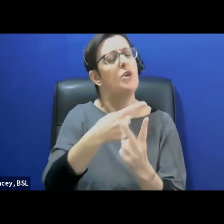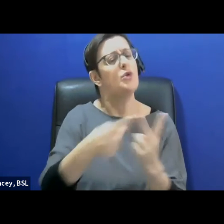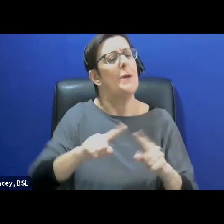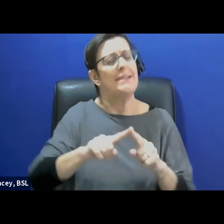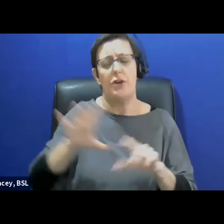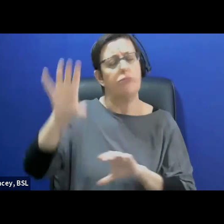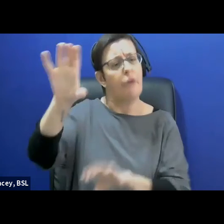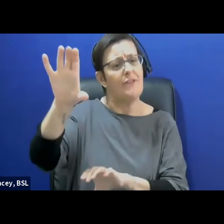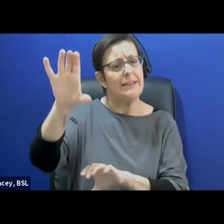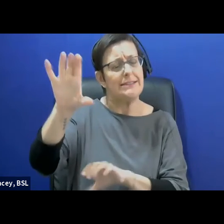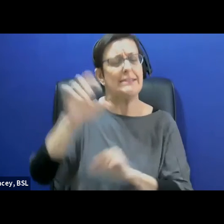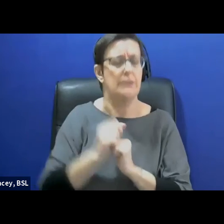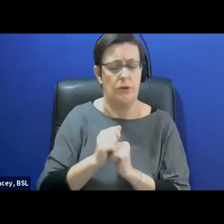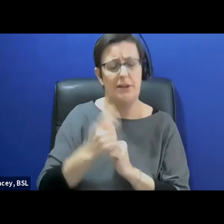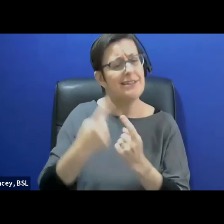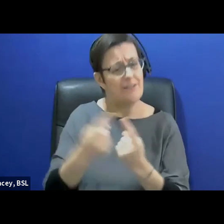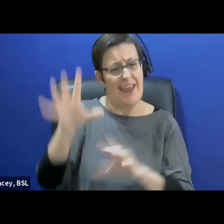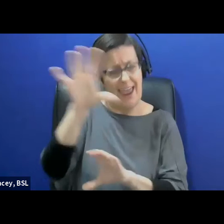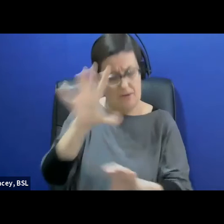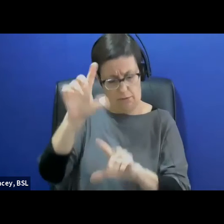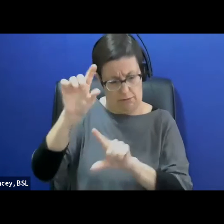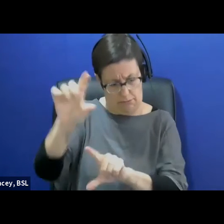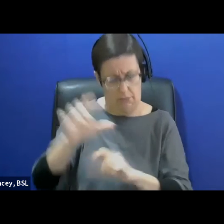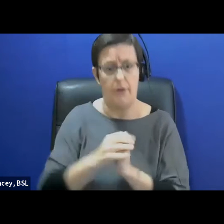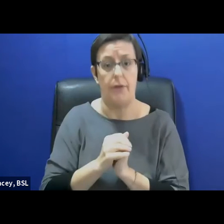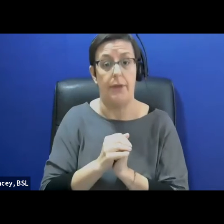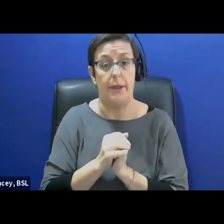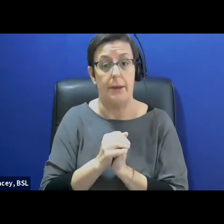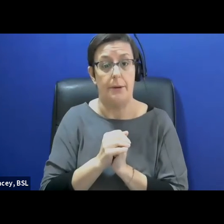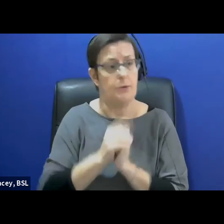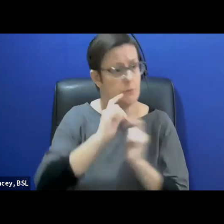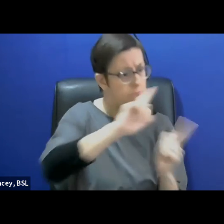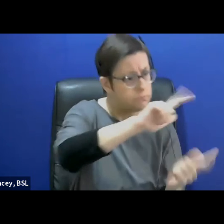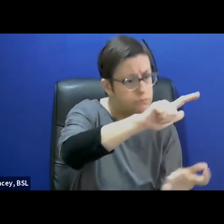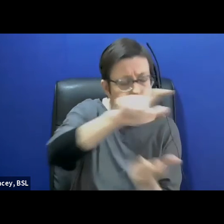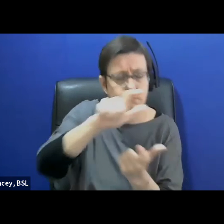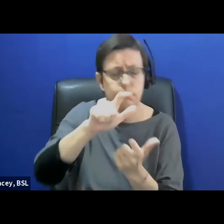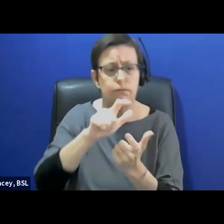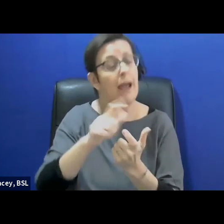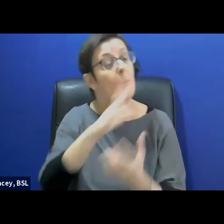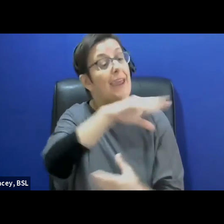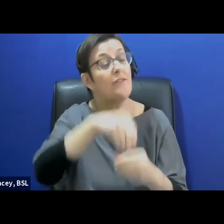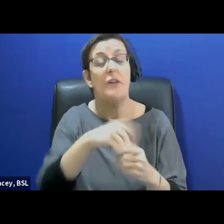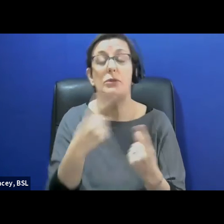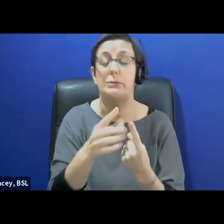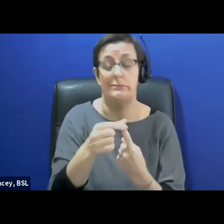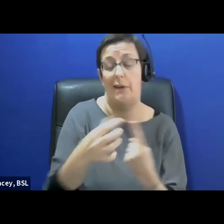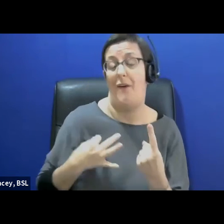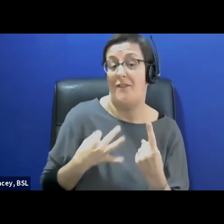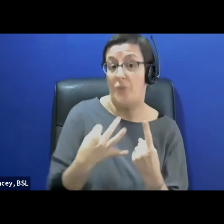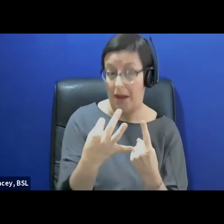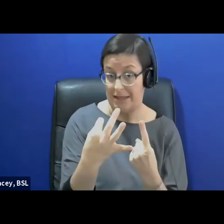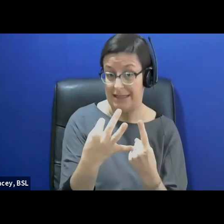is in Java and one is Kalimantan. To process is involving like the volunteers. It can